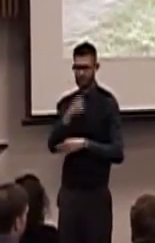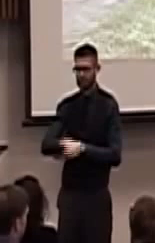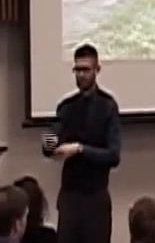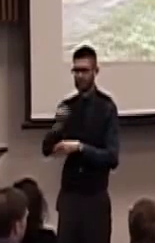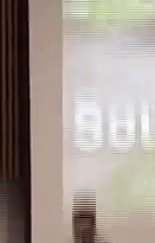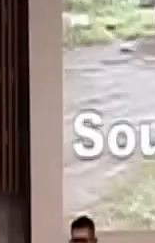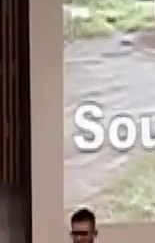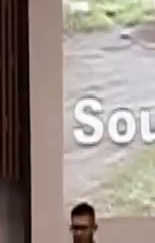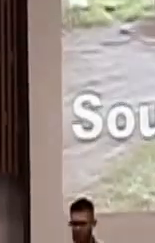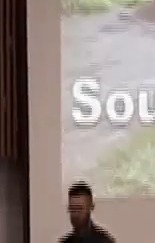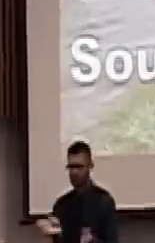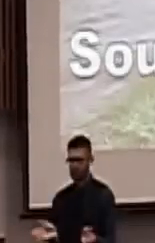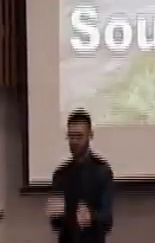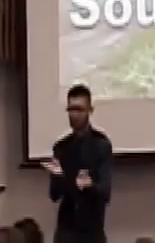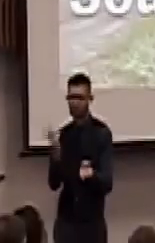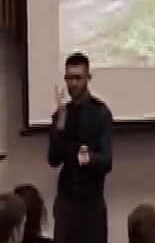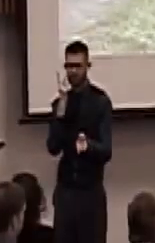see